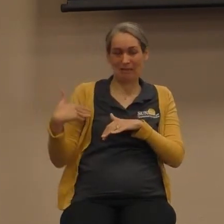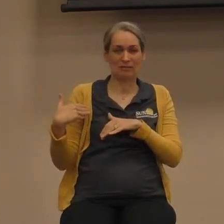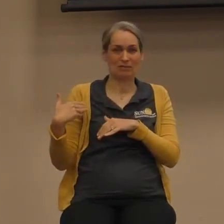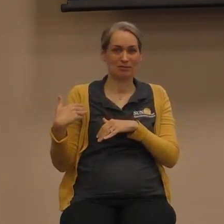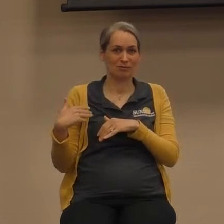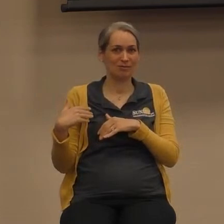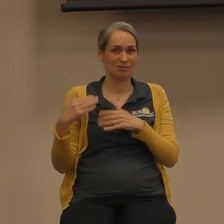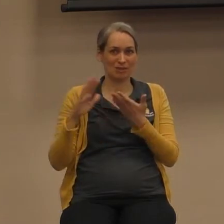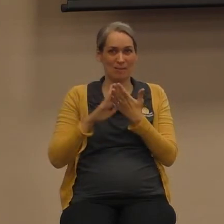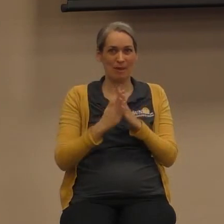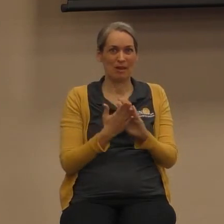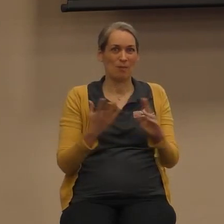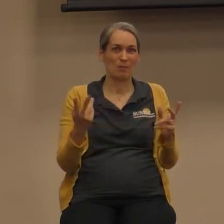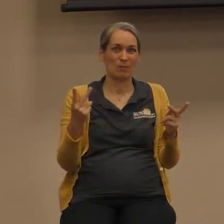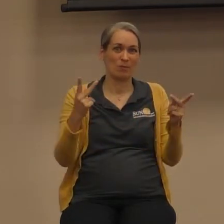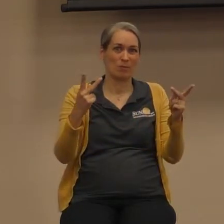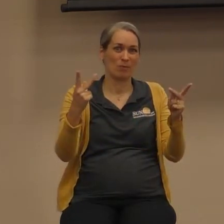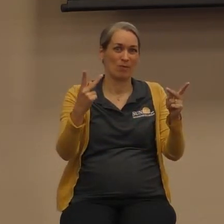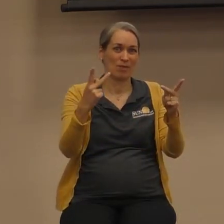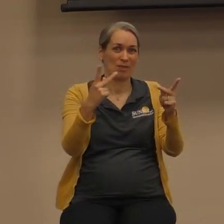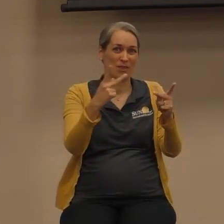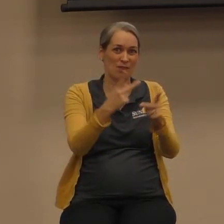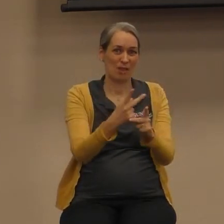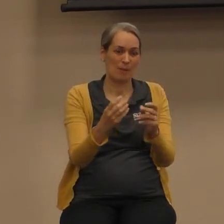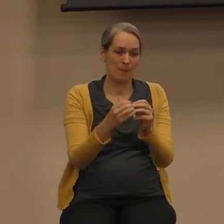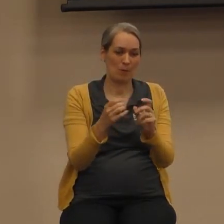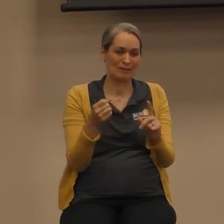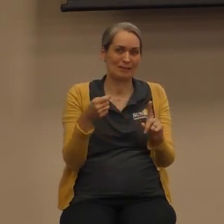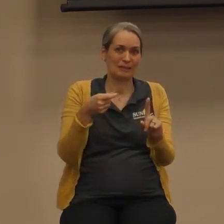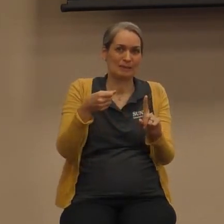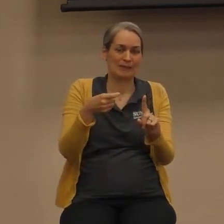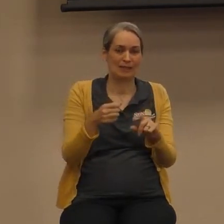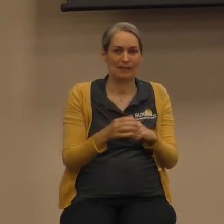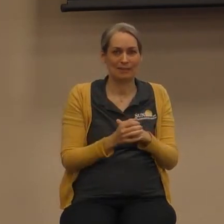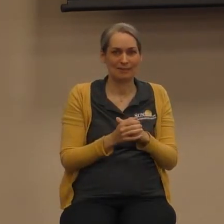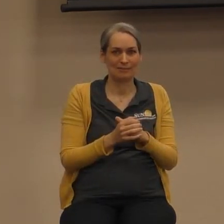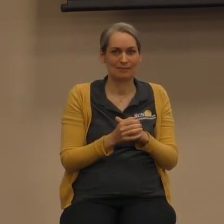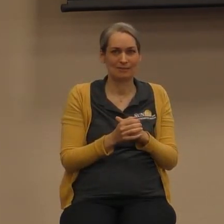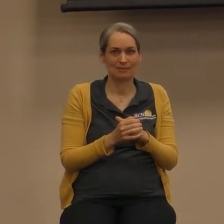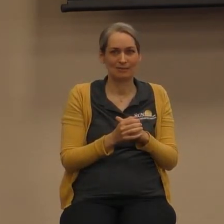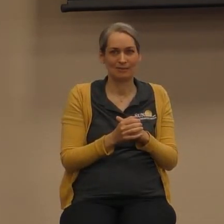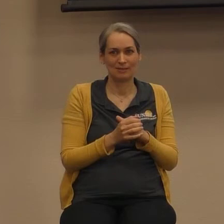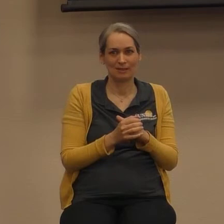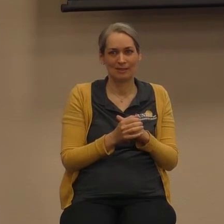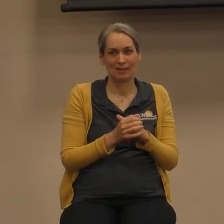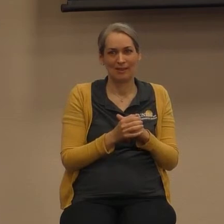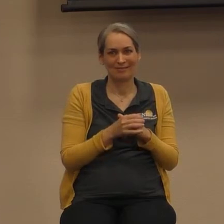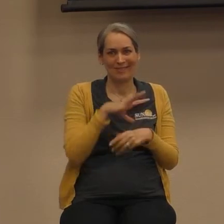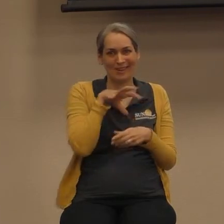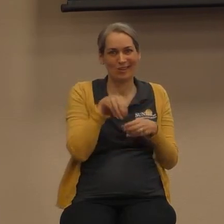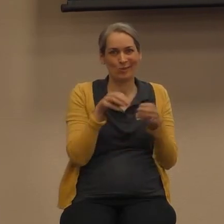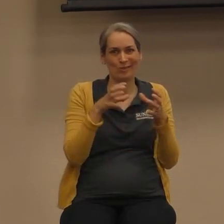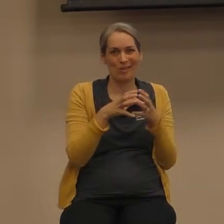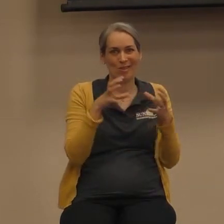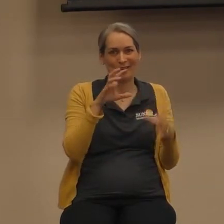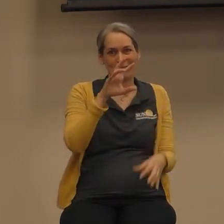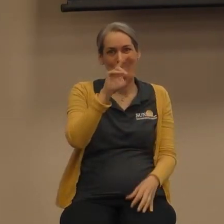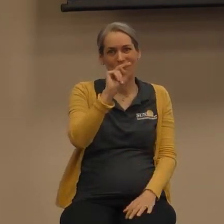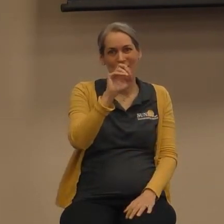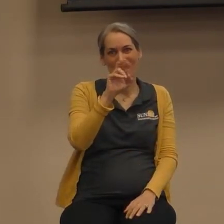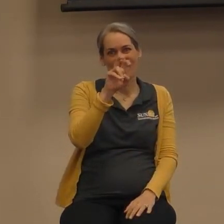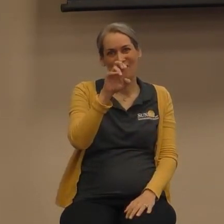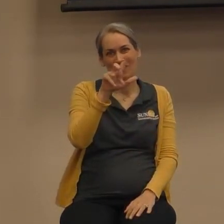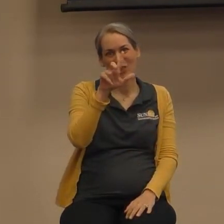more stimulating than ever. And the novelty of porn has increased dramatically in the last decade, 2